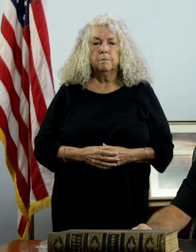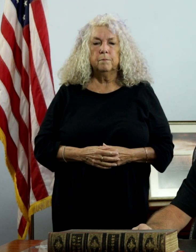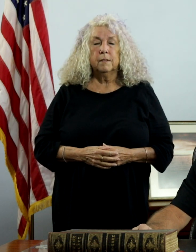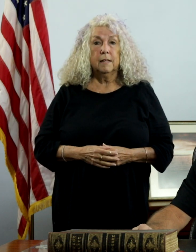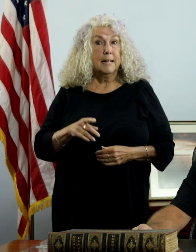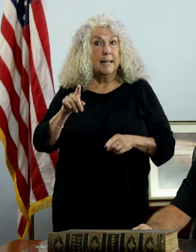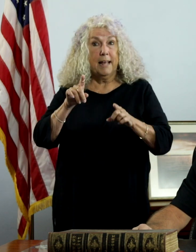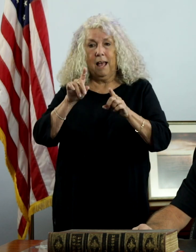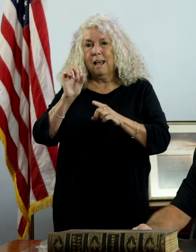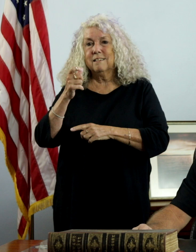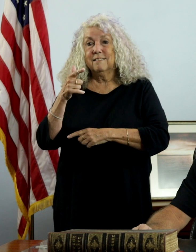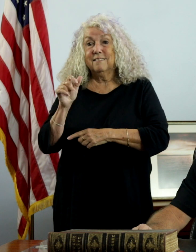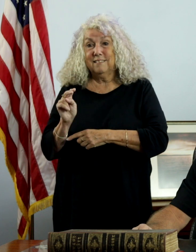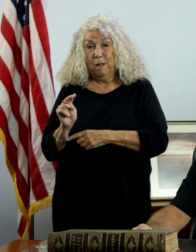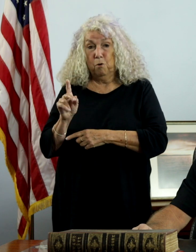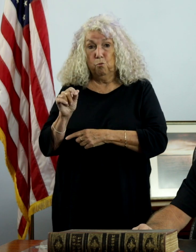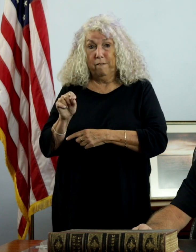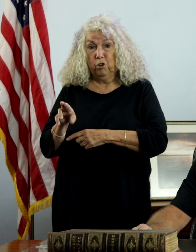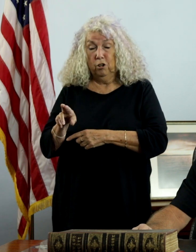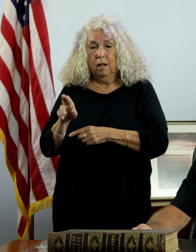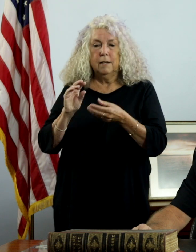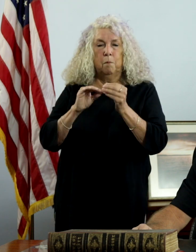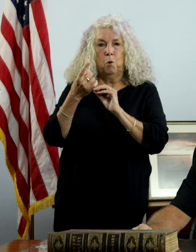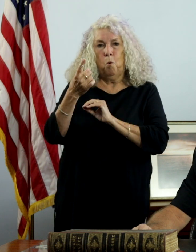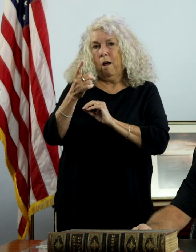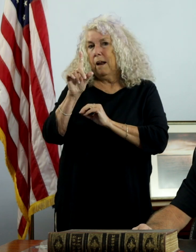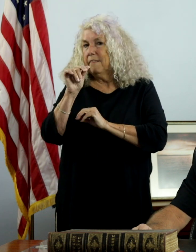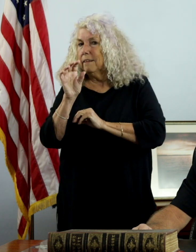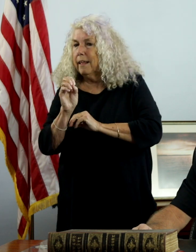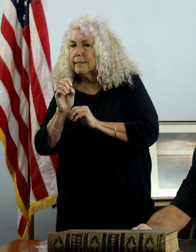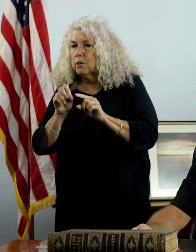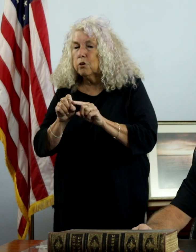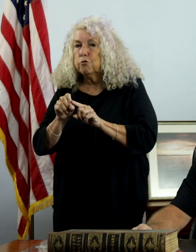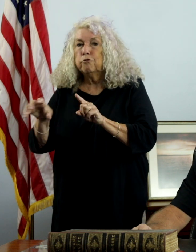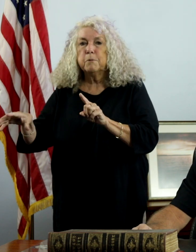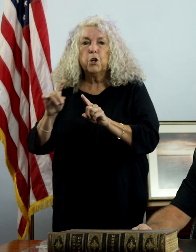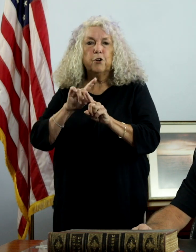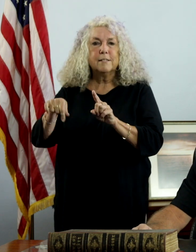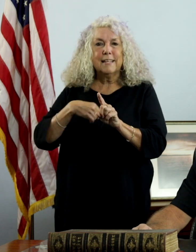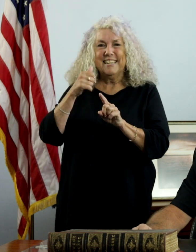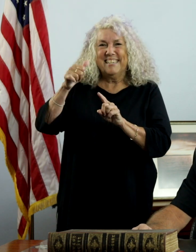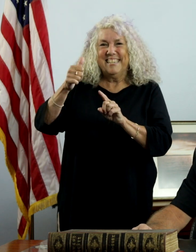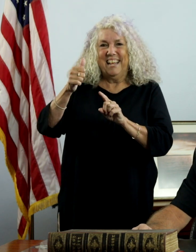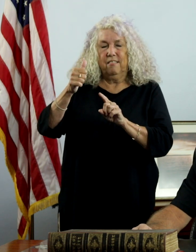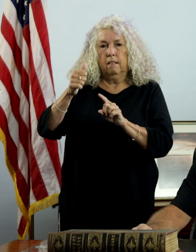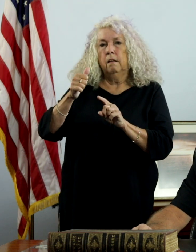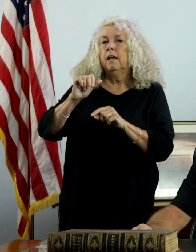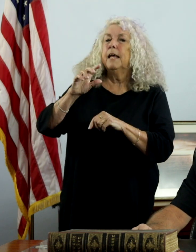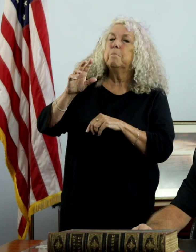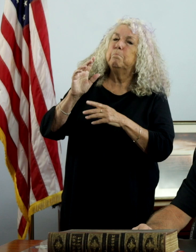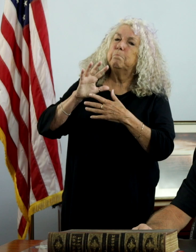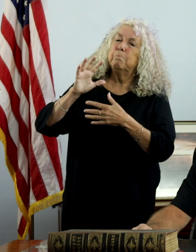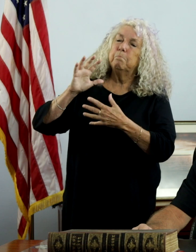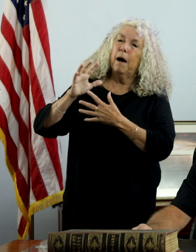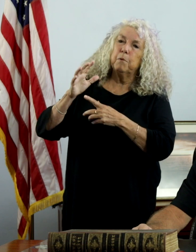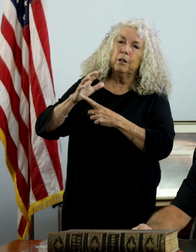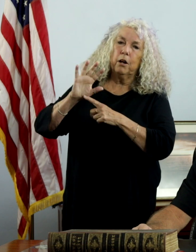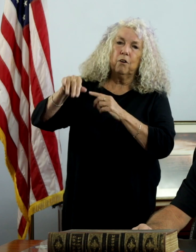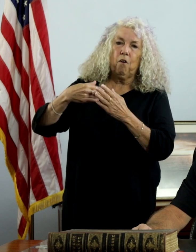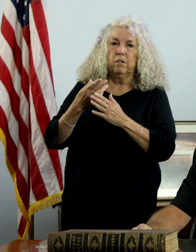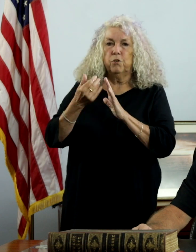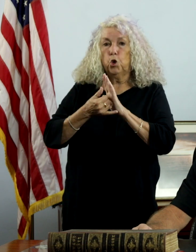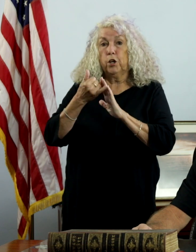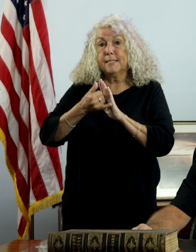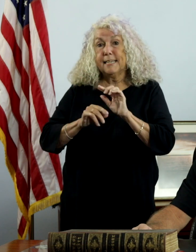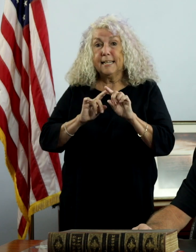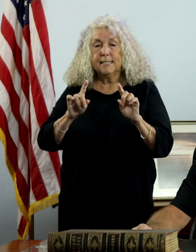The Salmon River ranks first among Lake Ontario tributaries and 10th in popularity among all of New York State's bodies of waters.